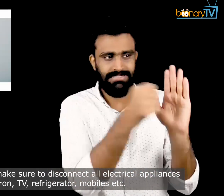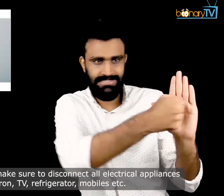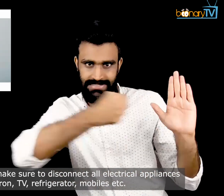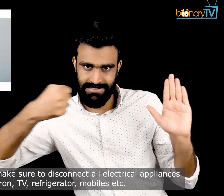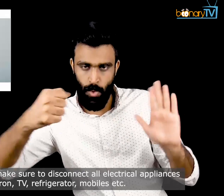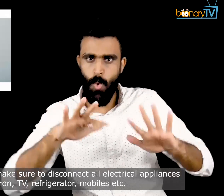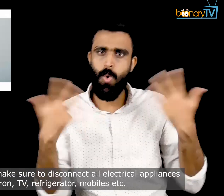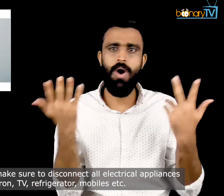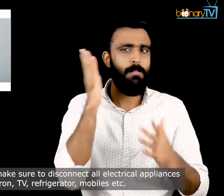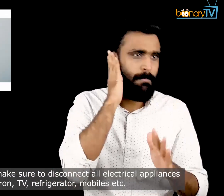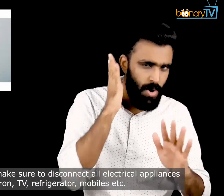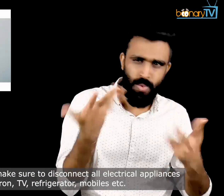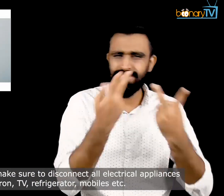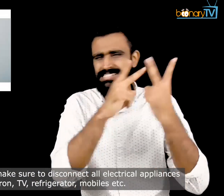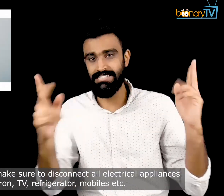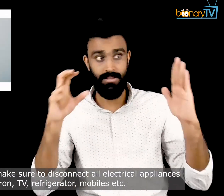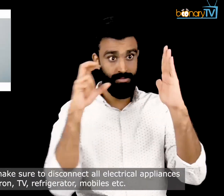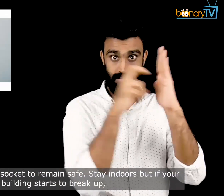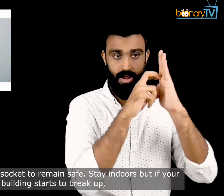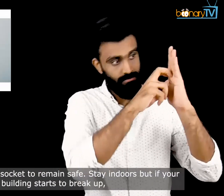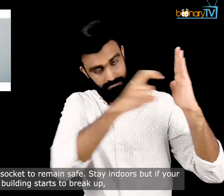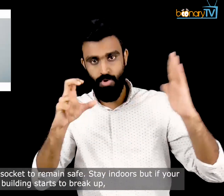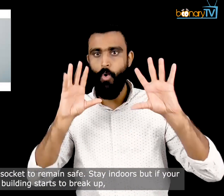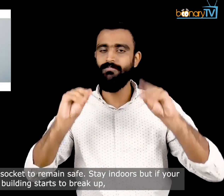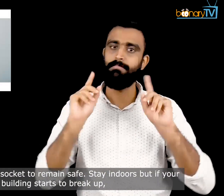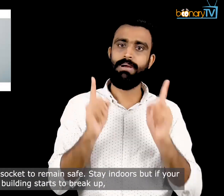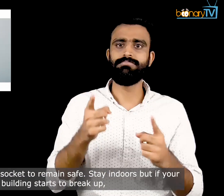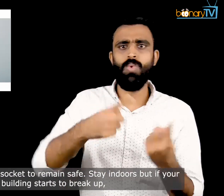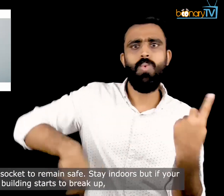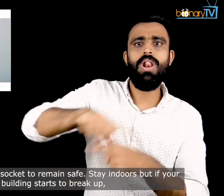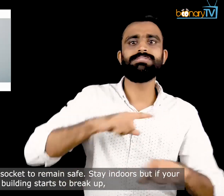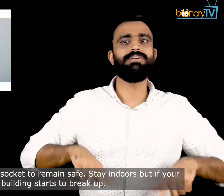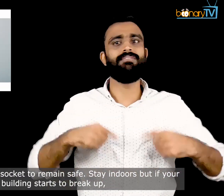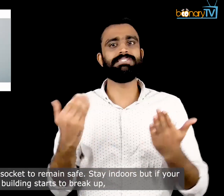refrigerator, mobiles, etc. from the electrical socket to remain safe.